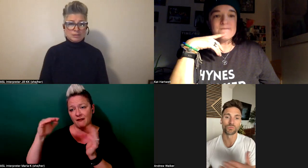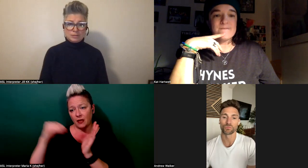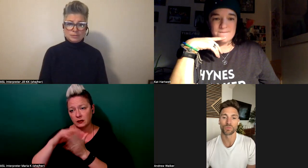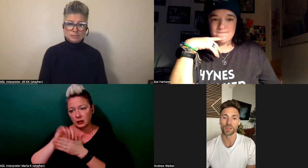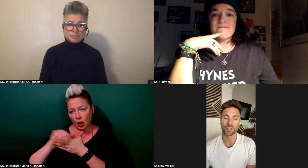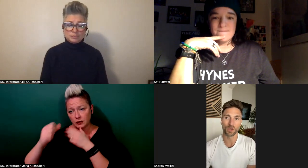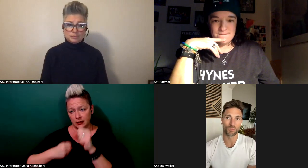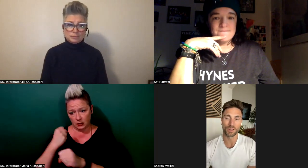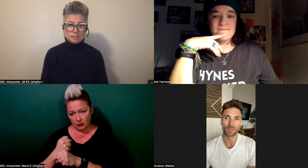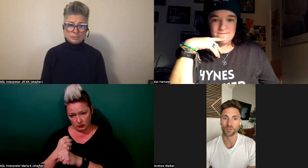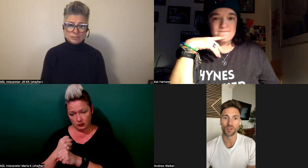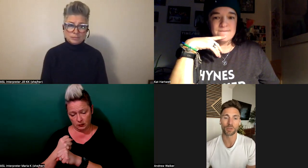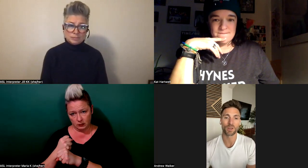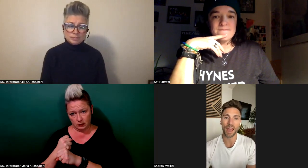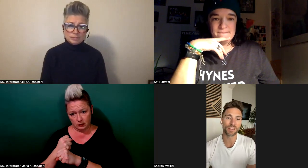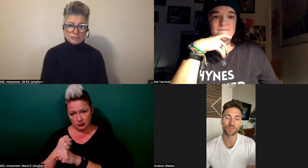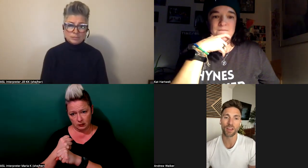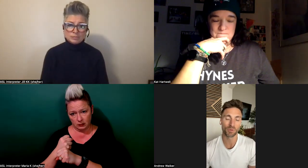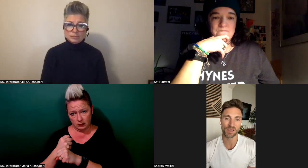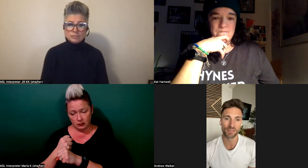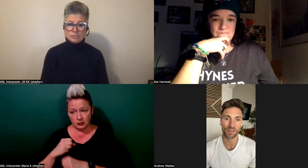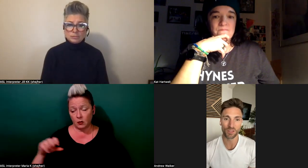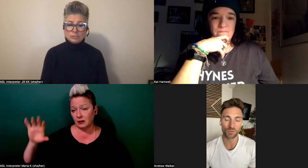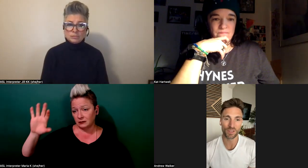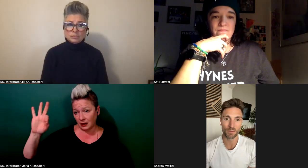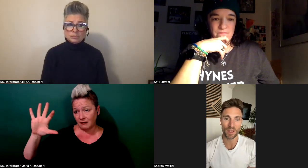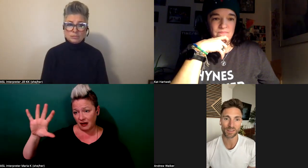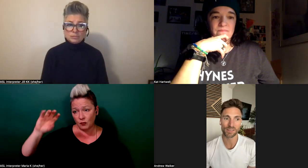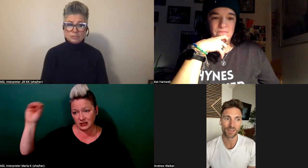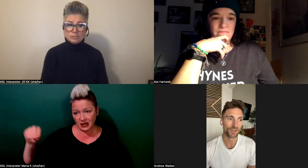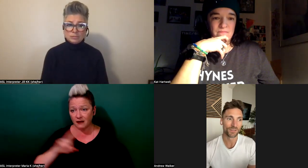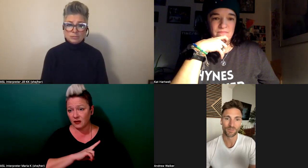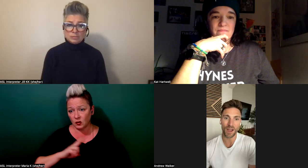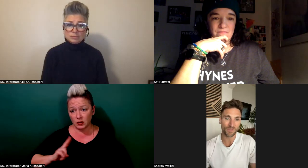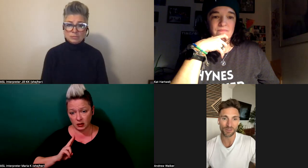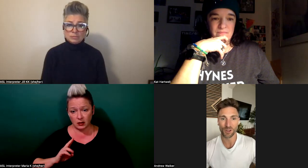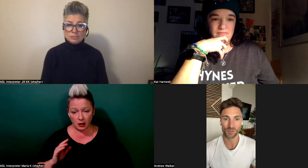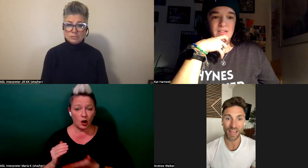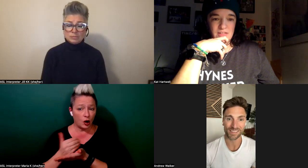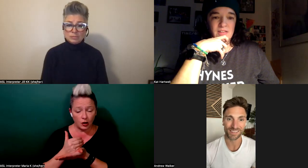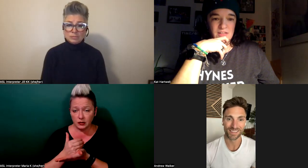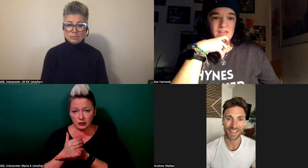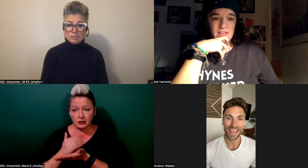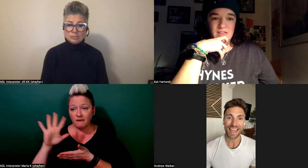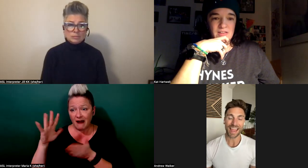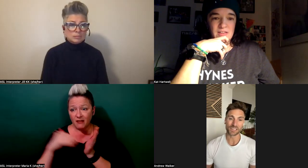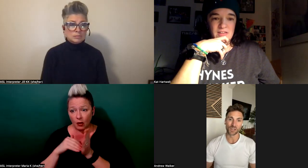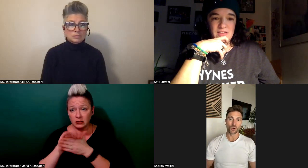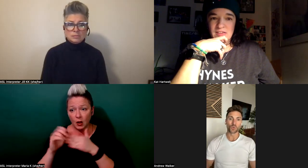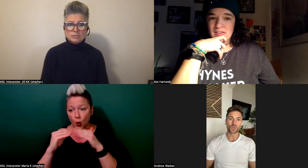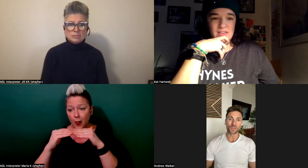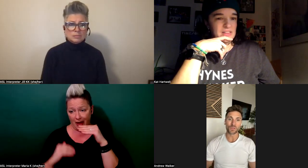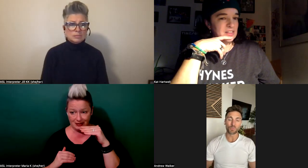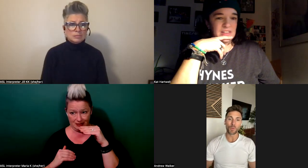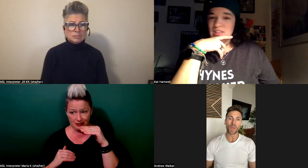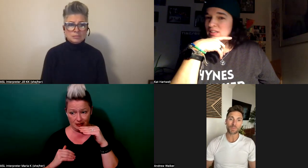So, you know, you're talking about 95% of the union that makes $5,000 or less. And